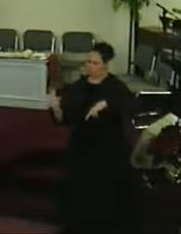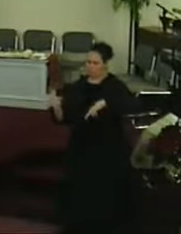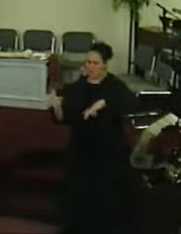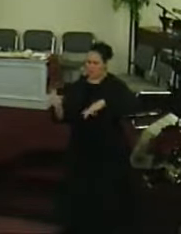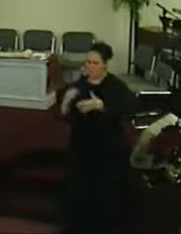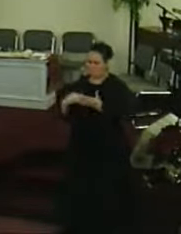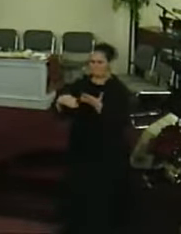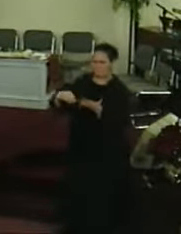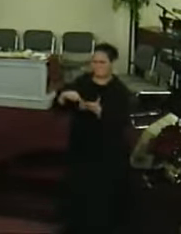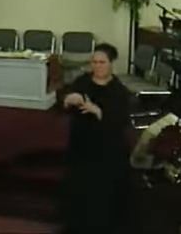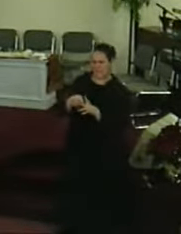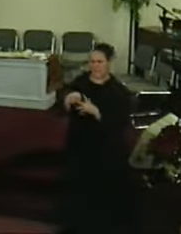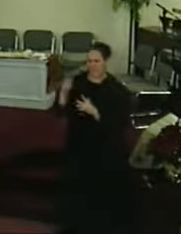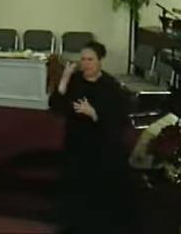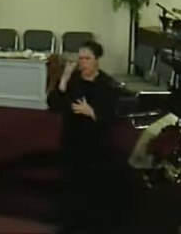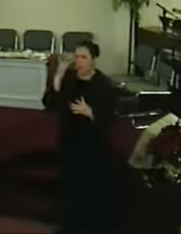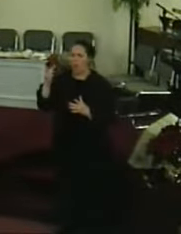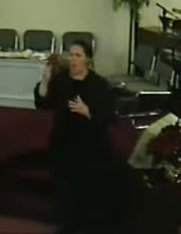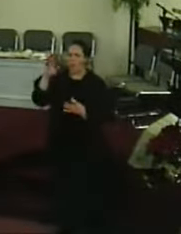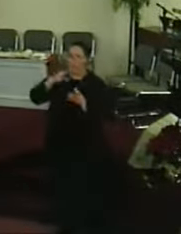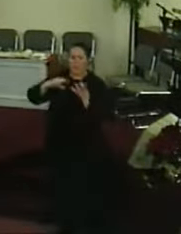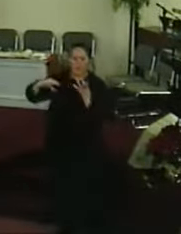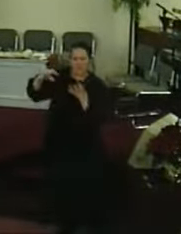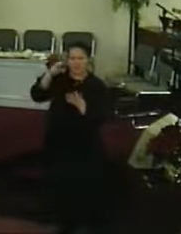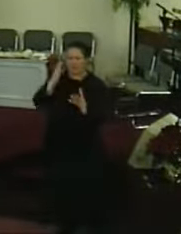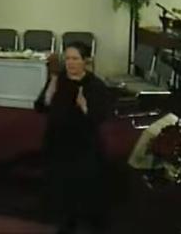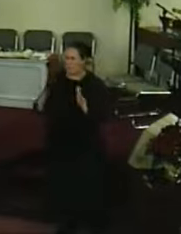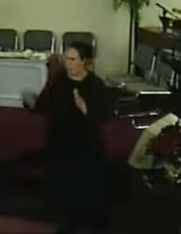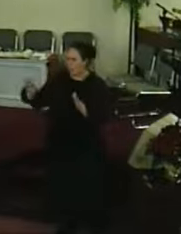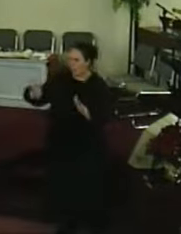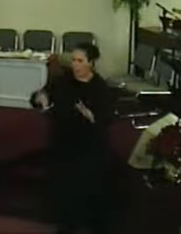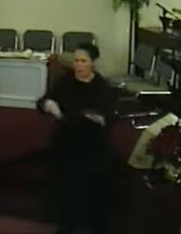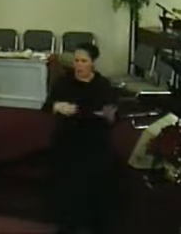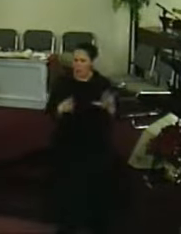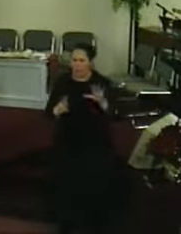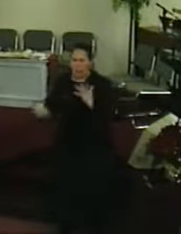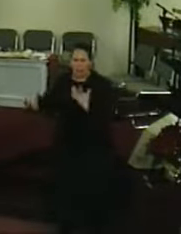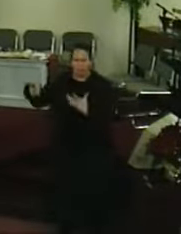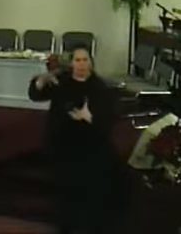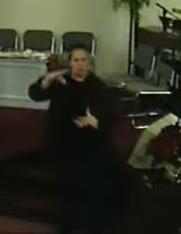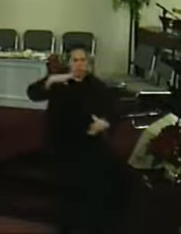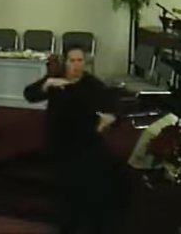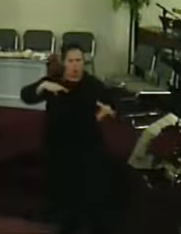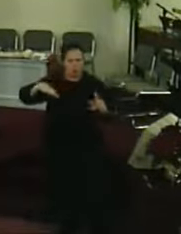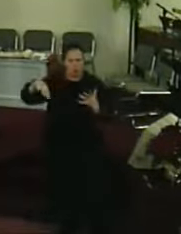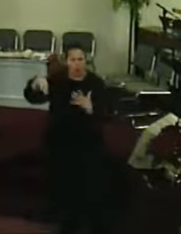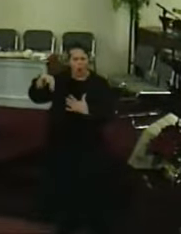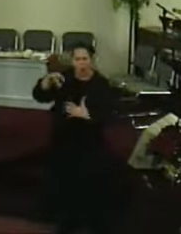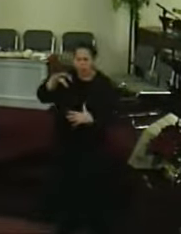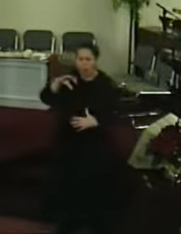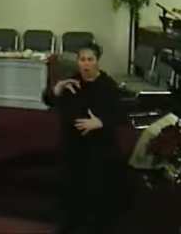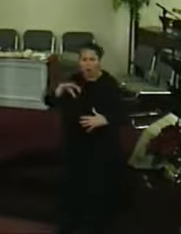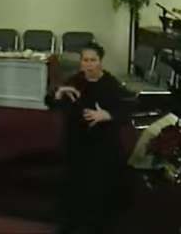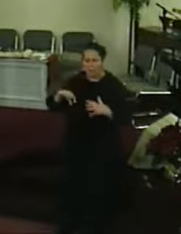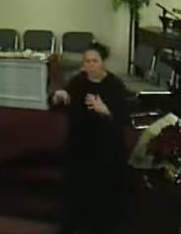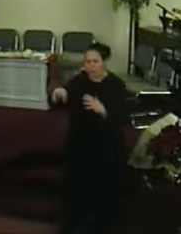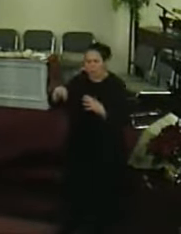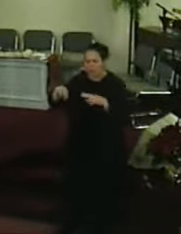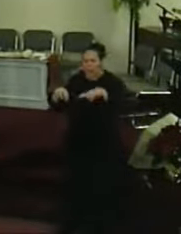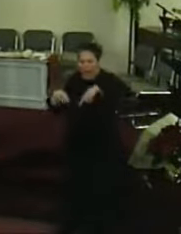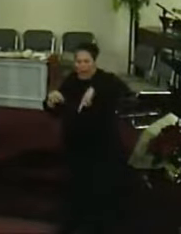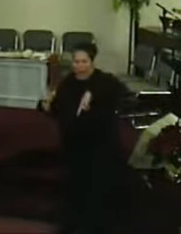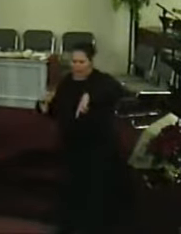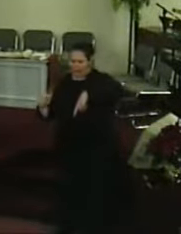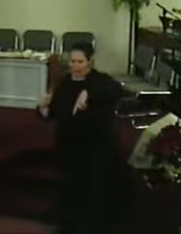wind and at the boisterous the waves and the storm all around him. And the Bible says he began